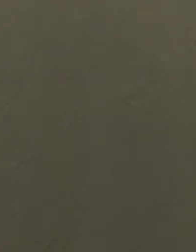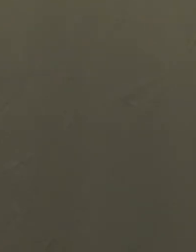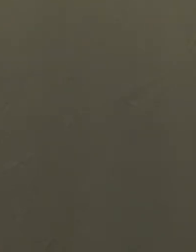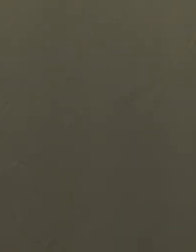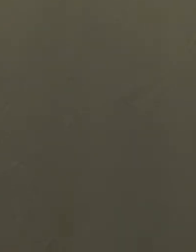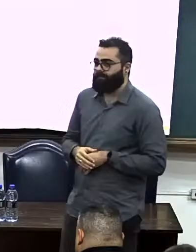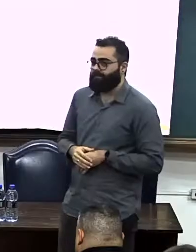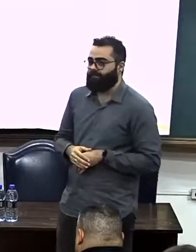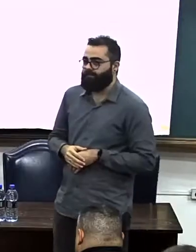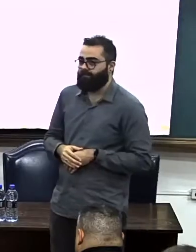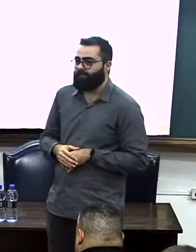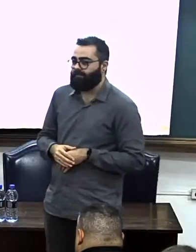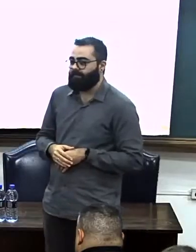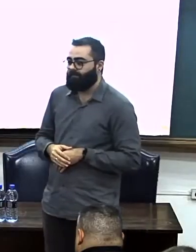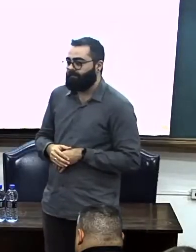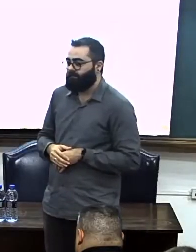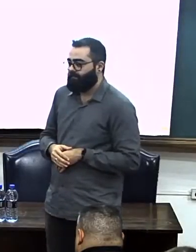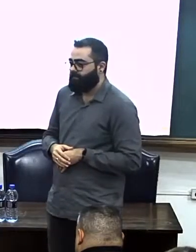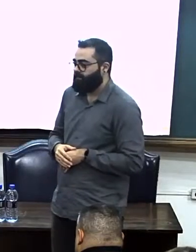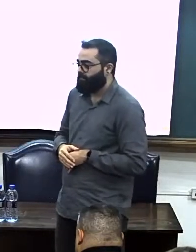de mandíbula.